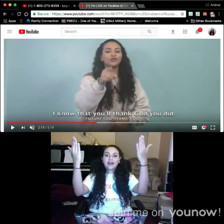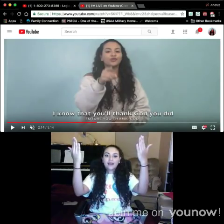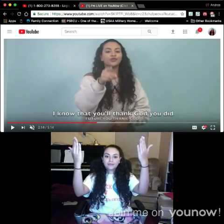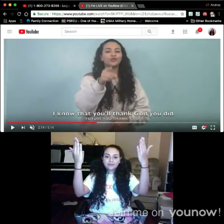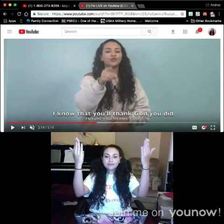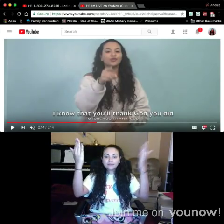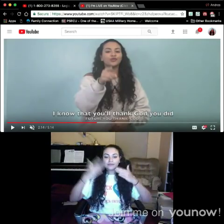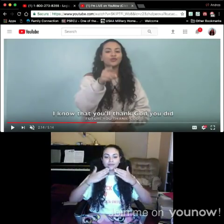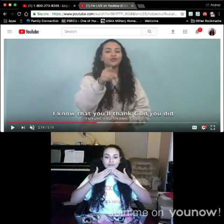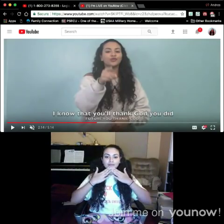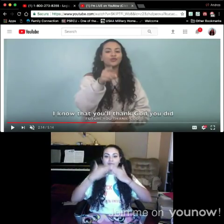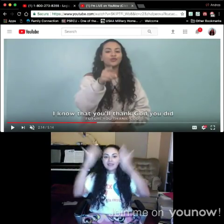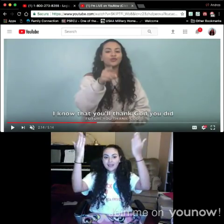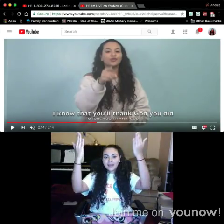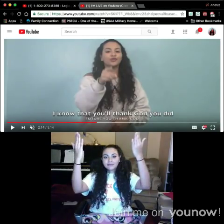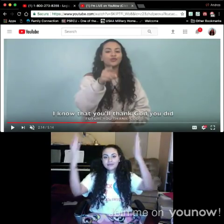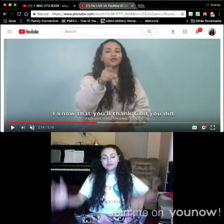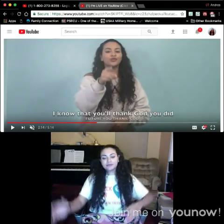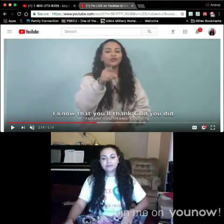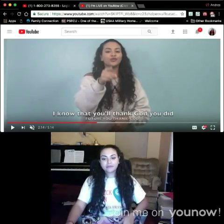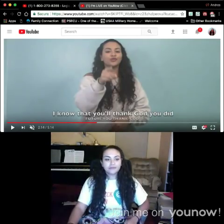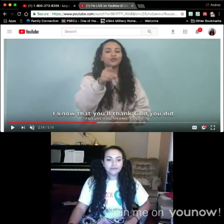thanking God. Thank God.